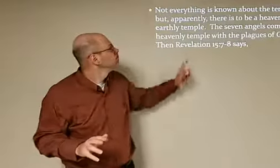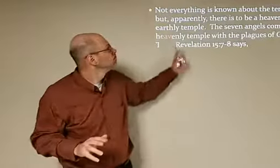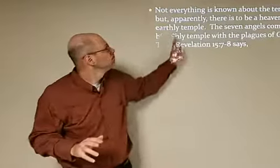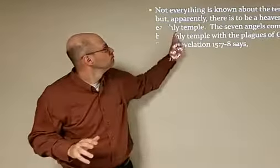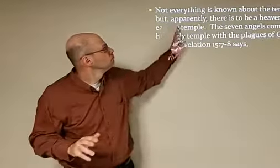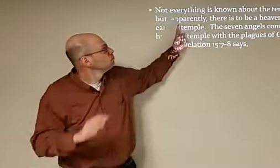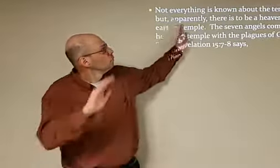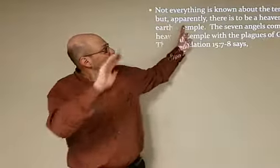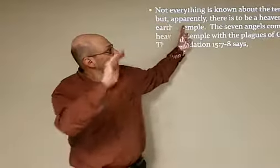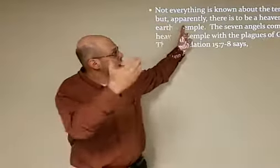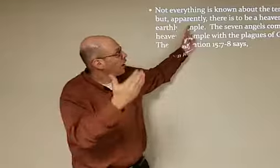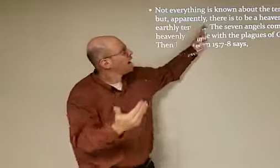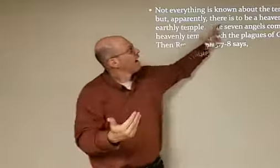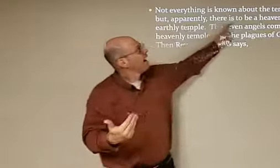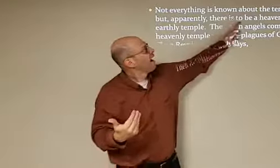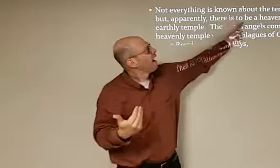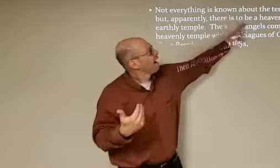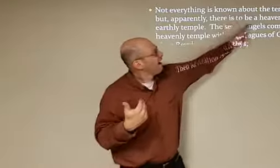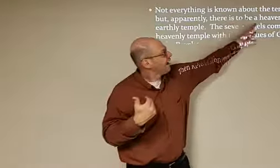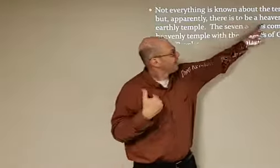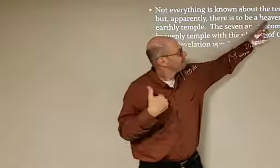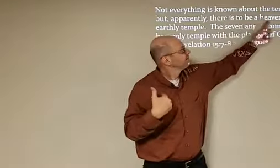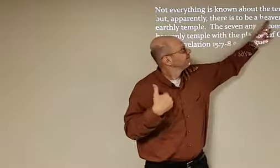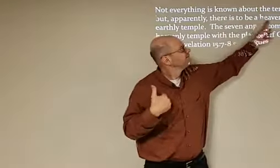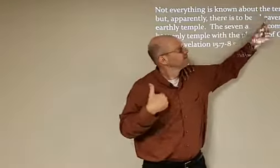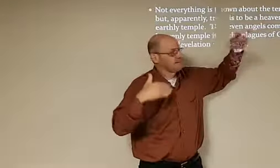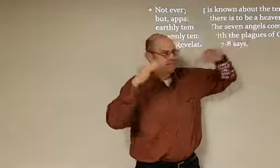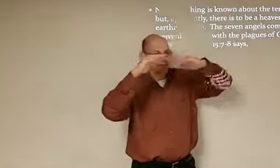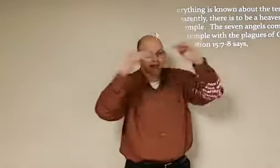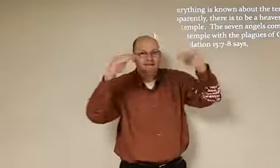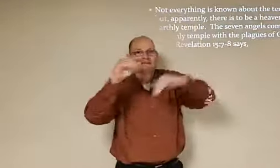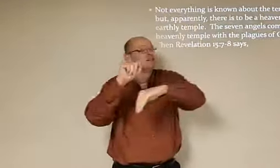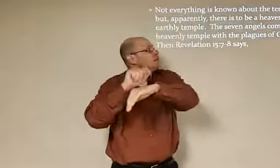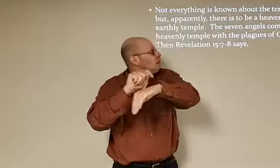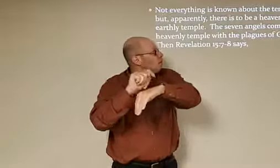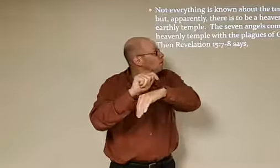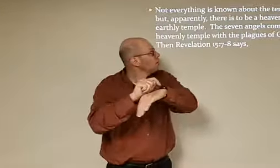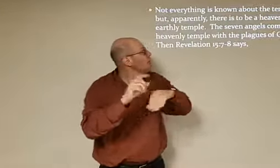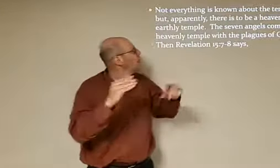detail, but there is to be a heavenly temple and an earthly temple.